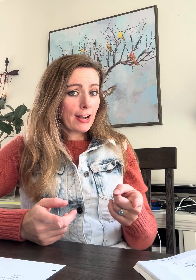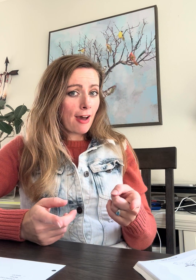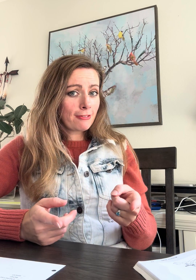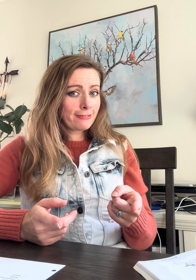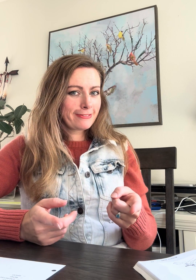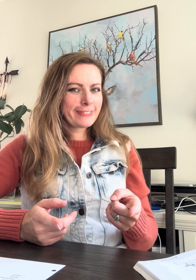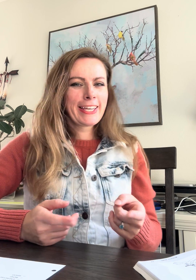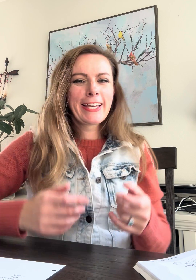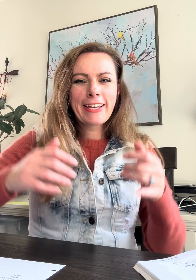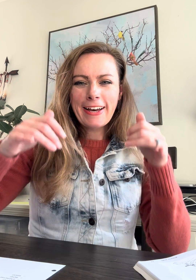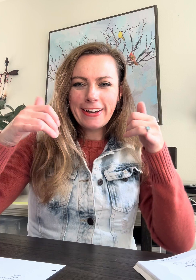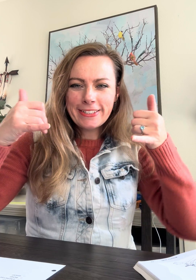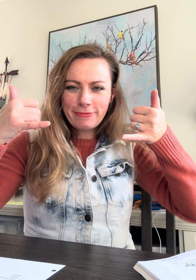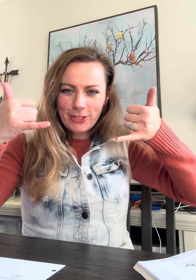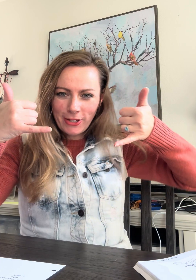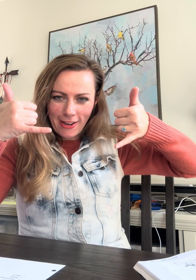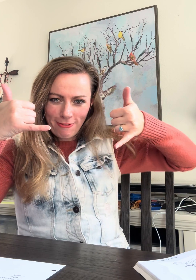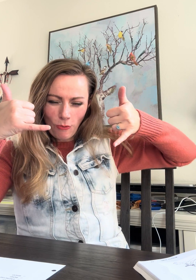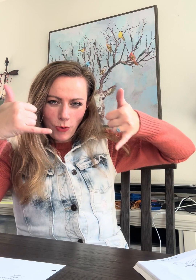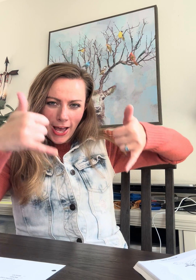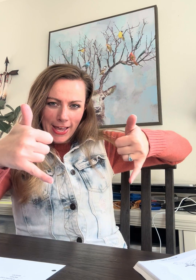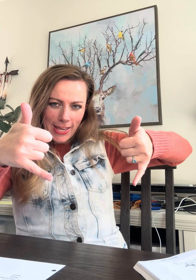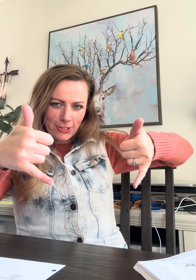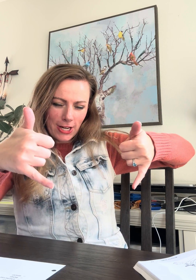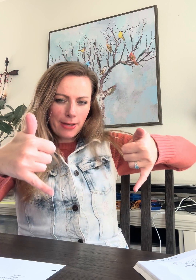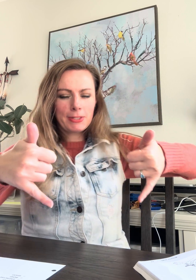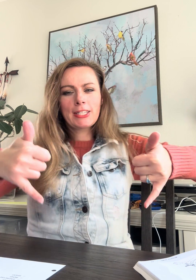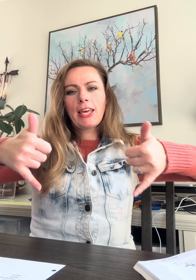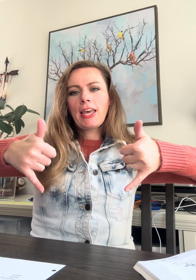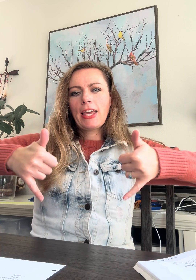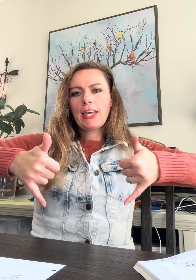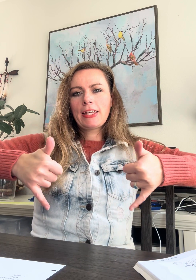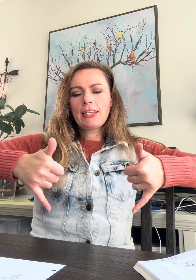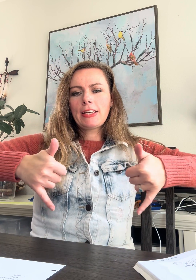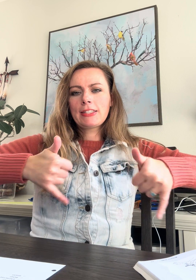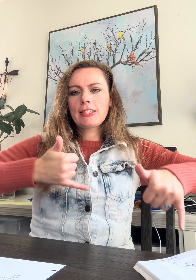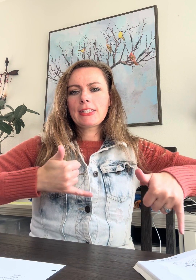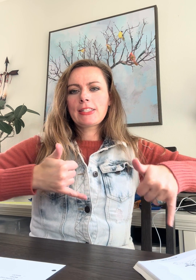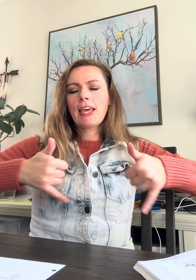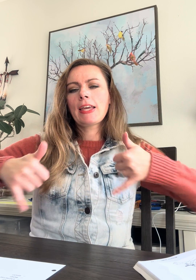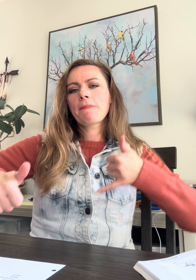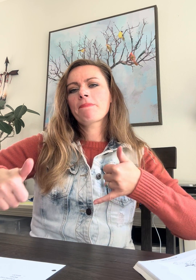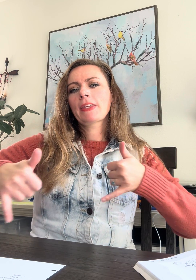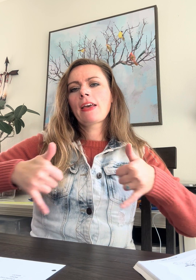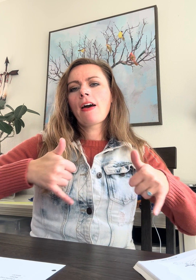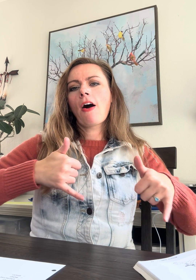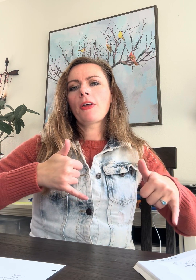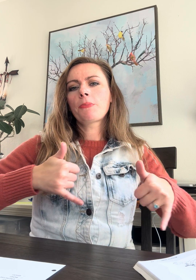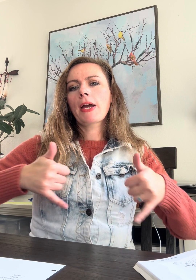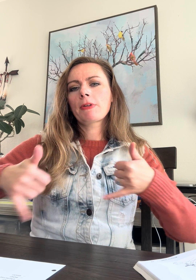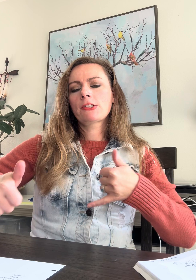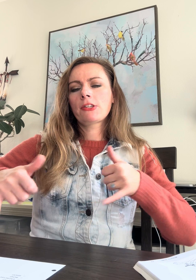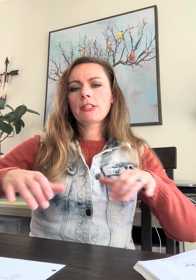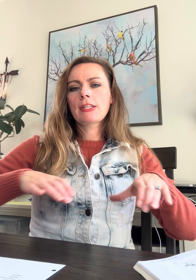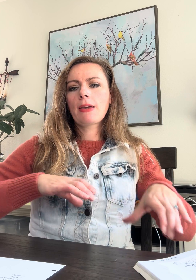now? Awesome. So we have Y hand shapes, and it's the same. All the parameters are the same